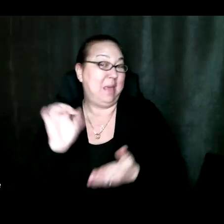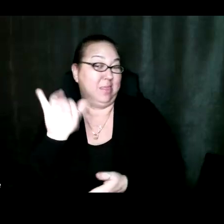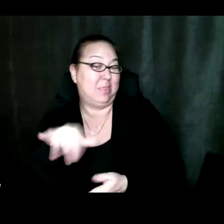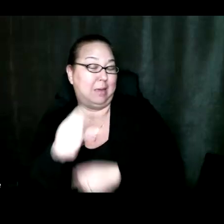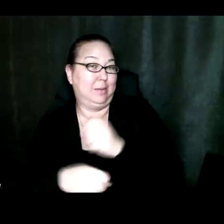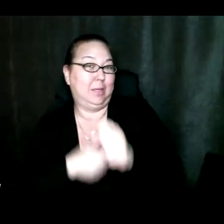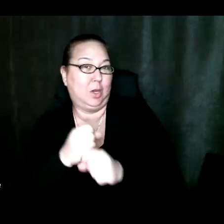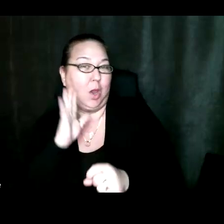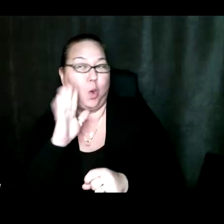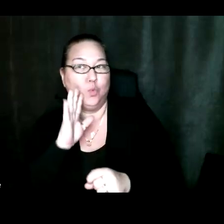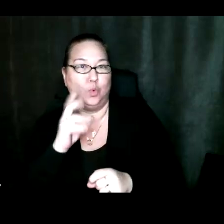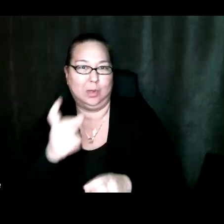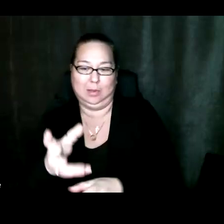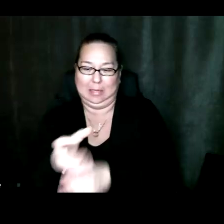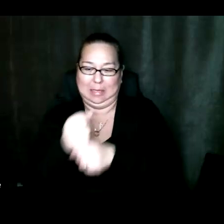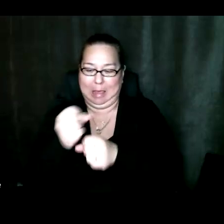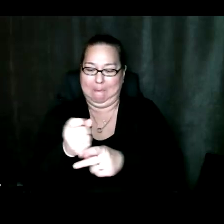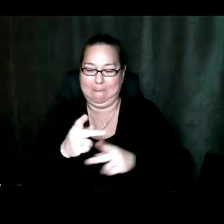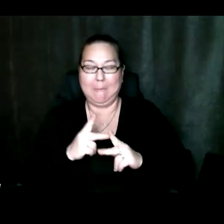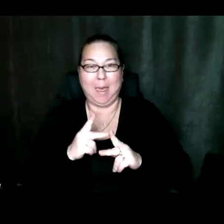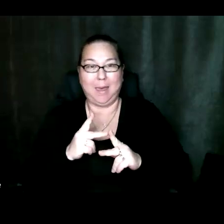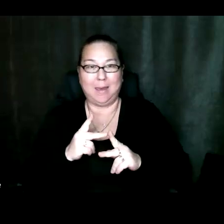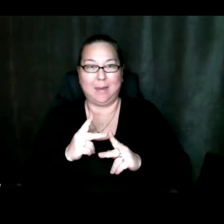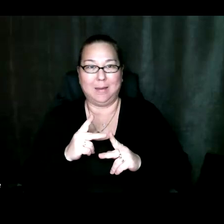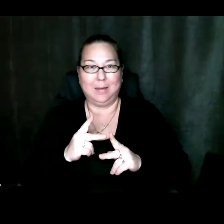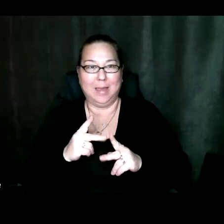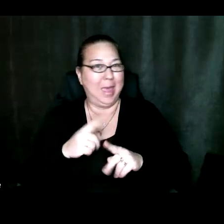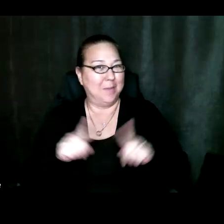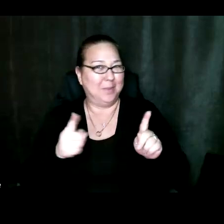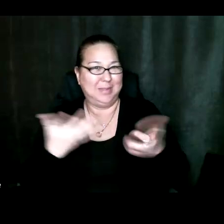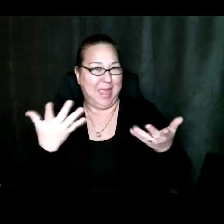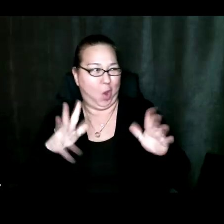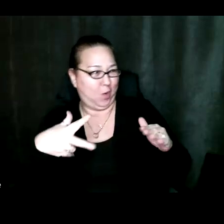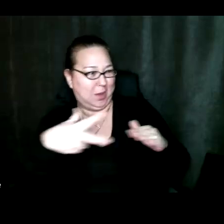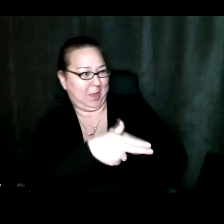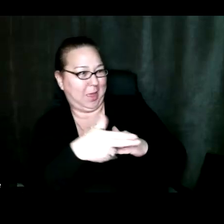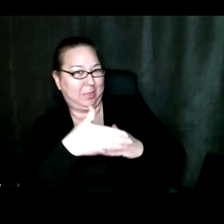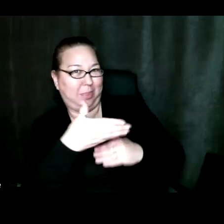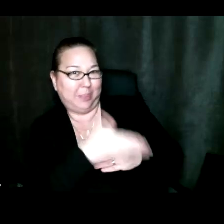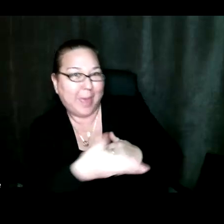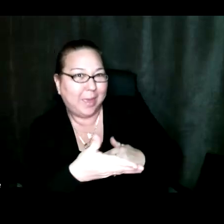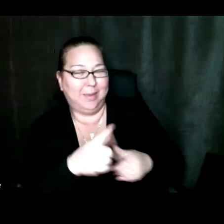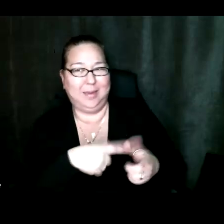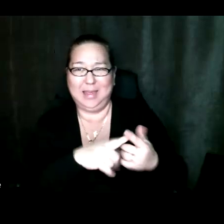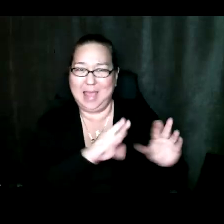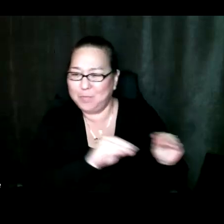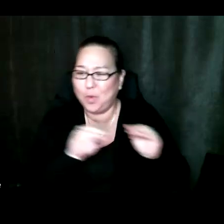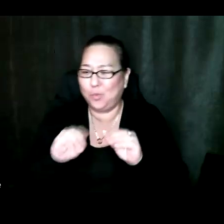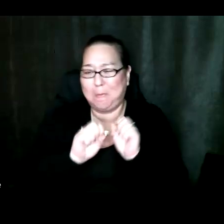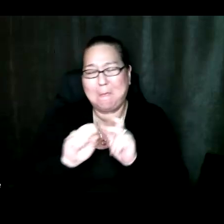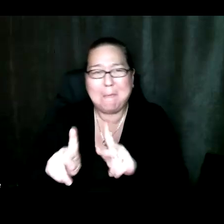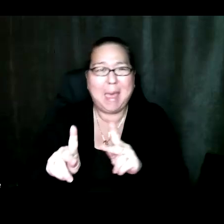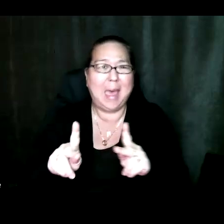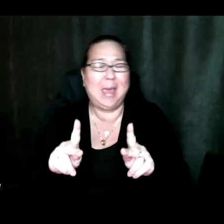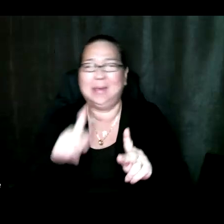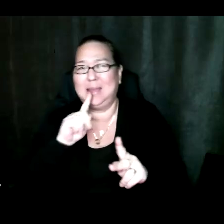get the $50,000 back, but then they'd already cut the thing and now they have to put it back. And it was creating all of this uncertainty.